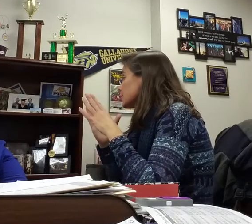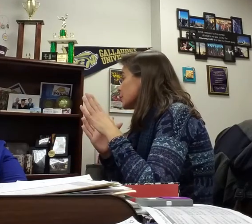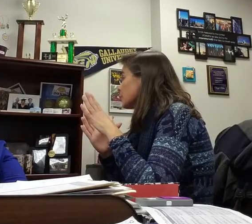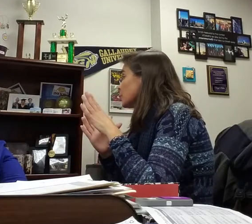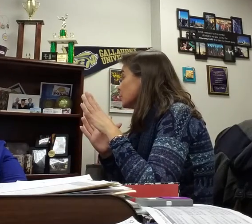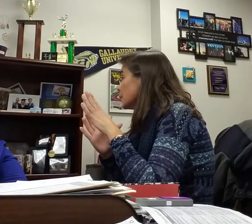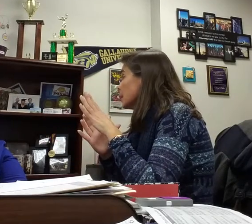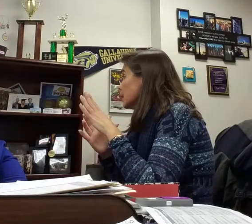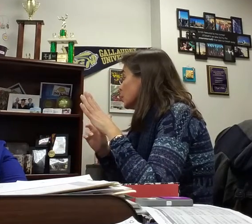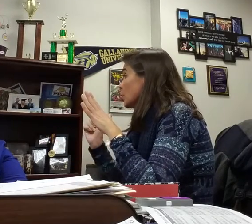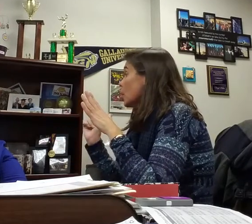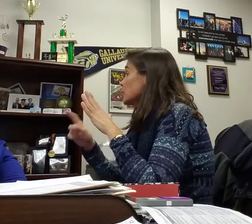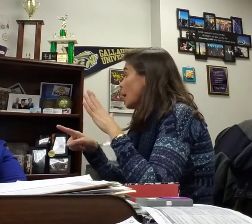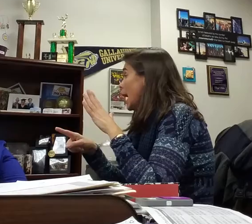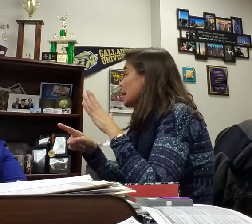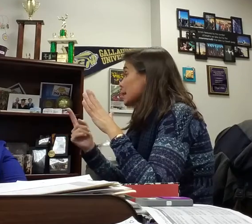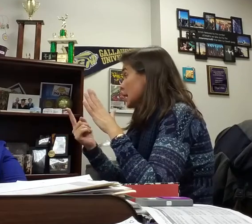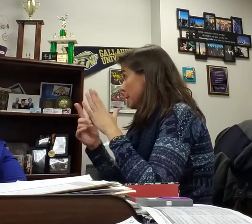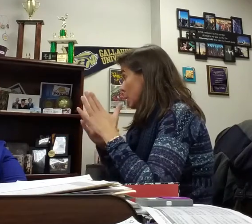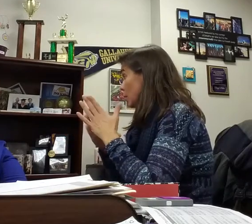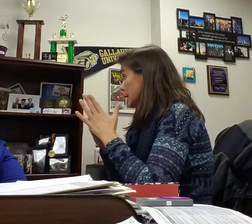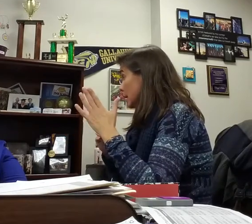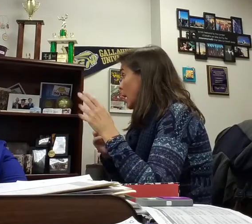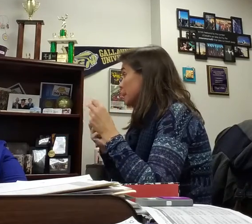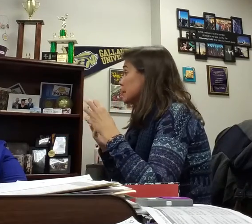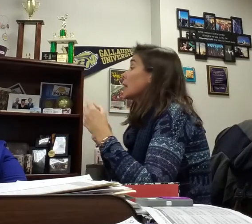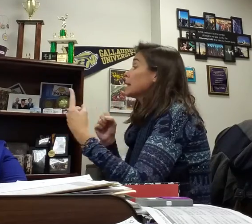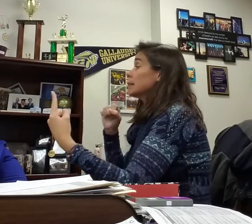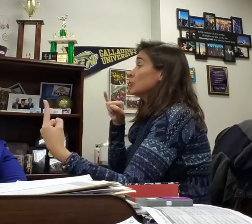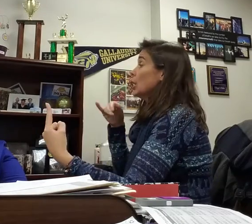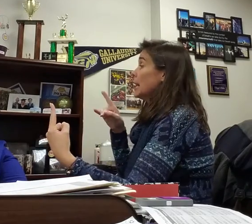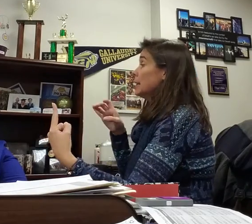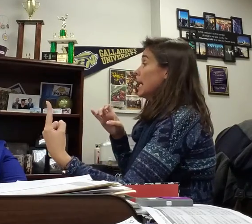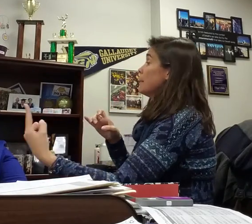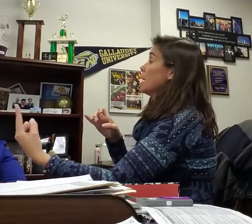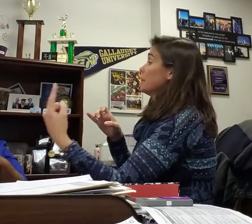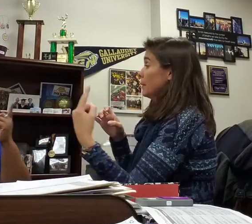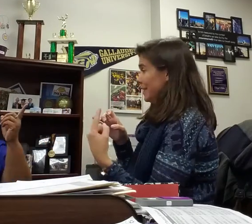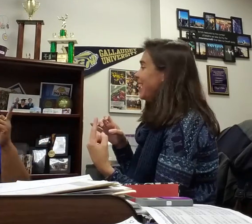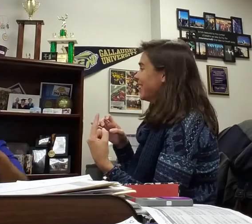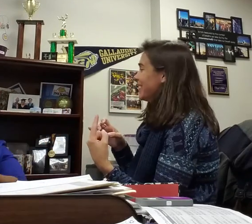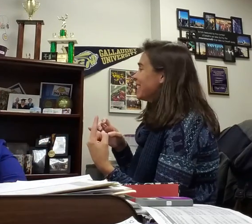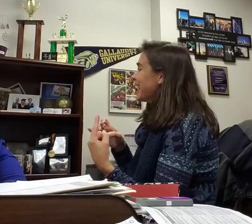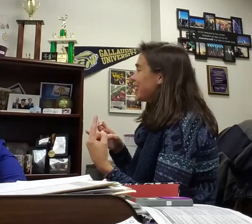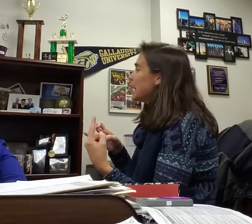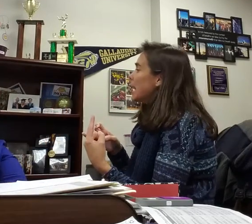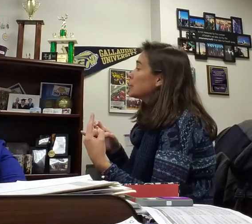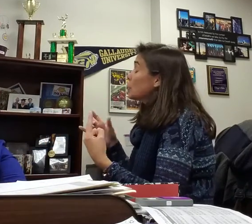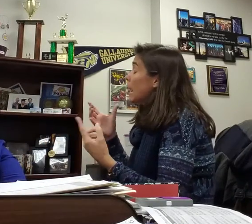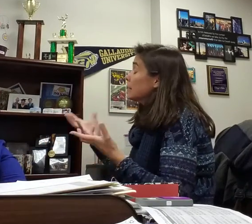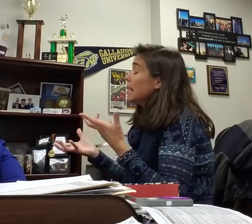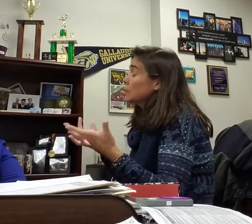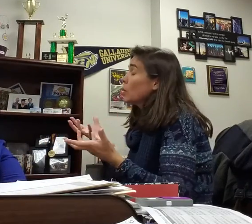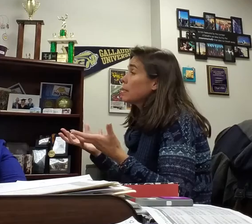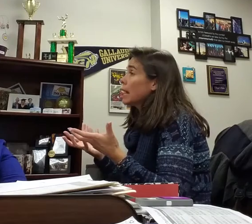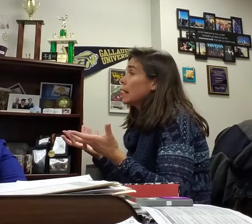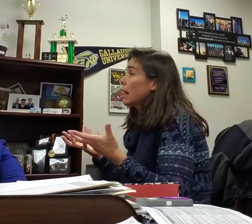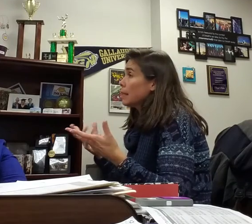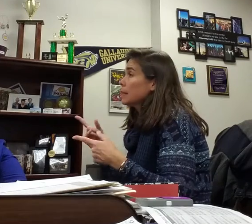in the room. You could also Yeah. ask anybody willing to copy sign, because Jade came I up. saw her. Yeah. And so that's one thing I think, again,